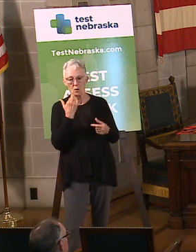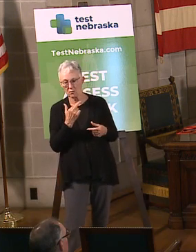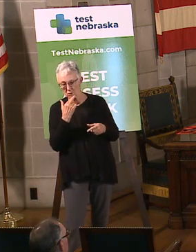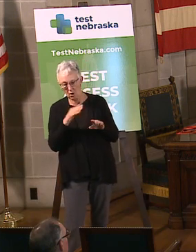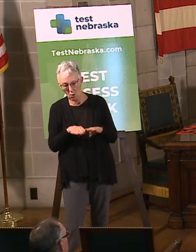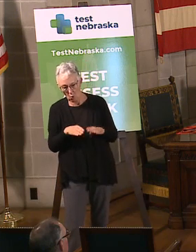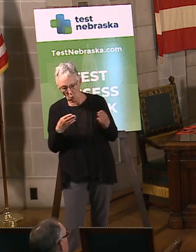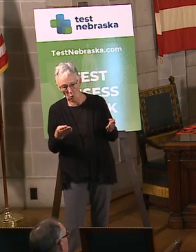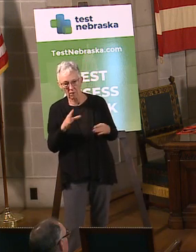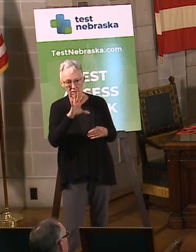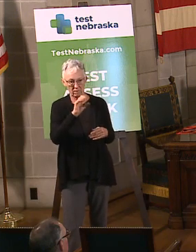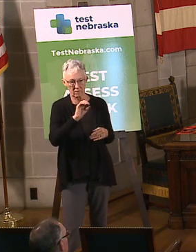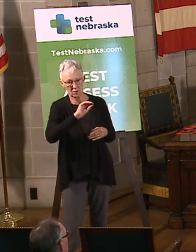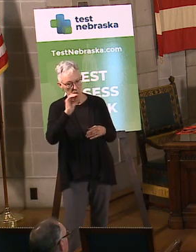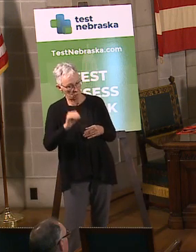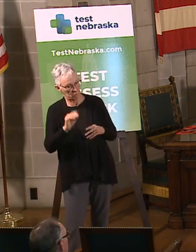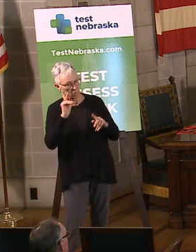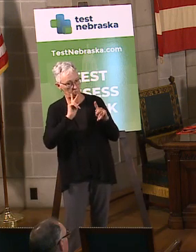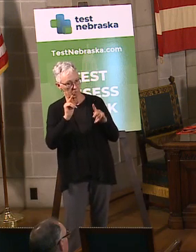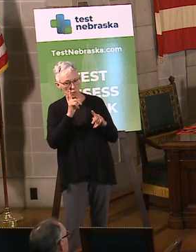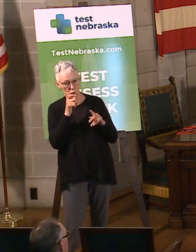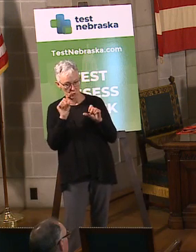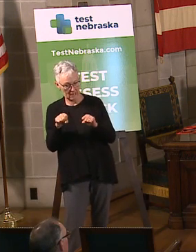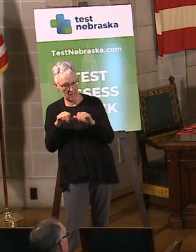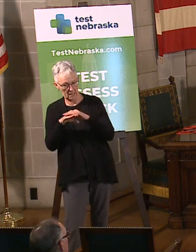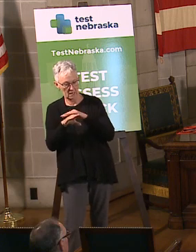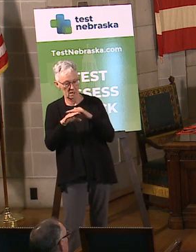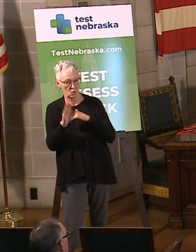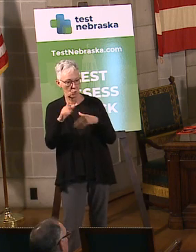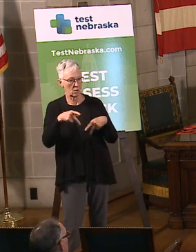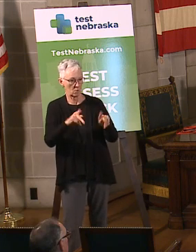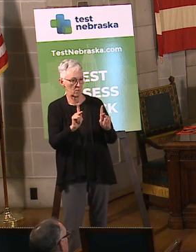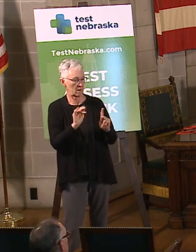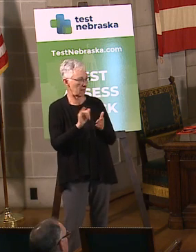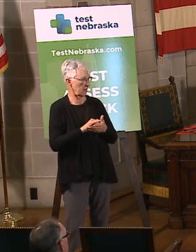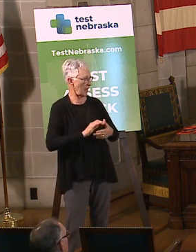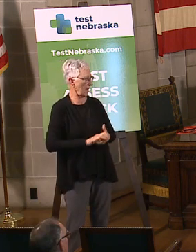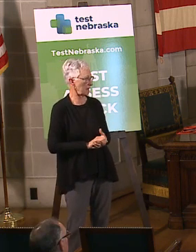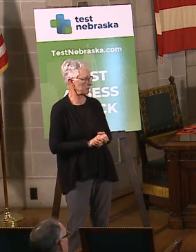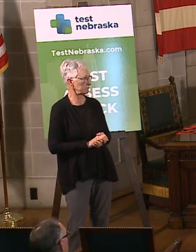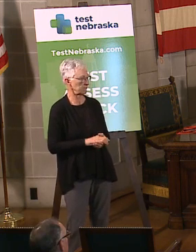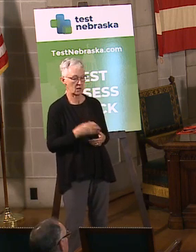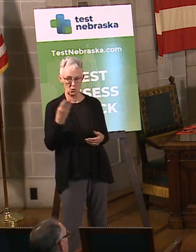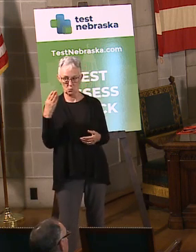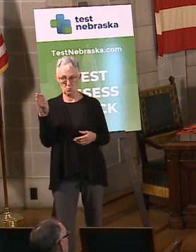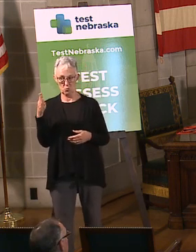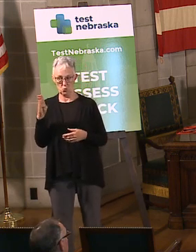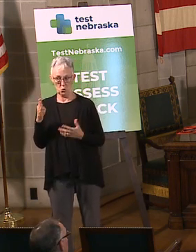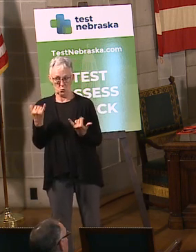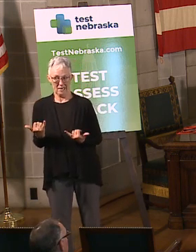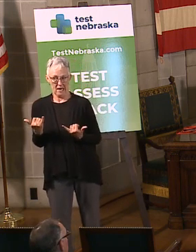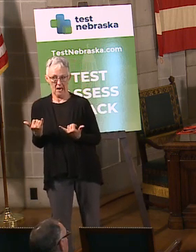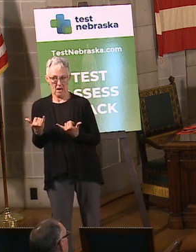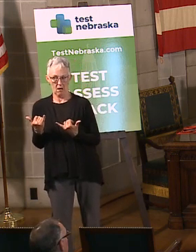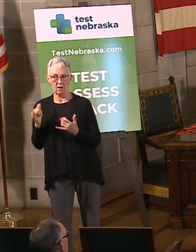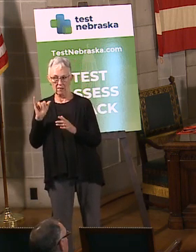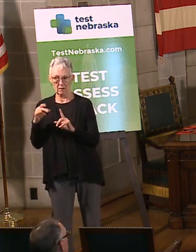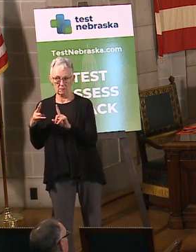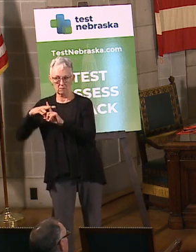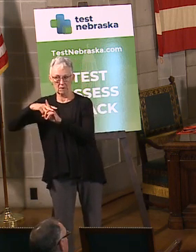bars. So that'll be the green. And the blue will be phase 2, which will be the rules that I'll be going over right now.